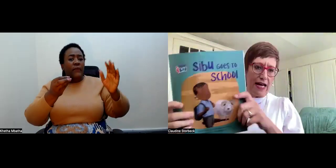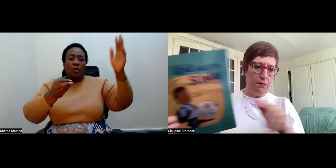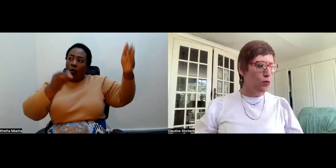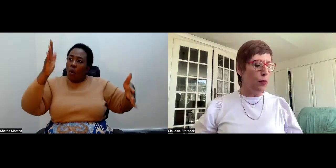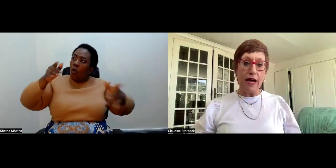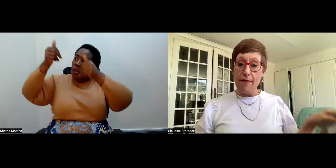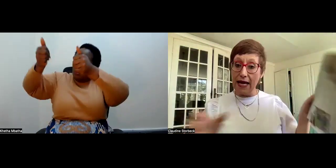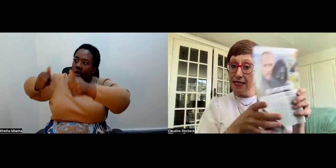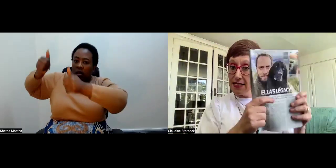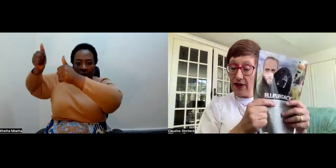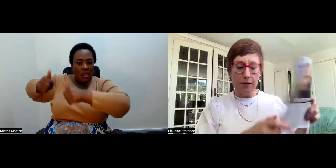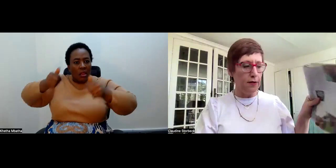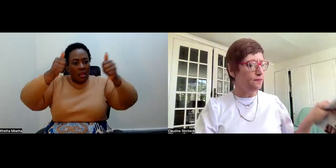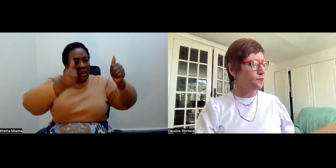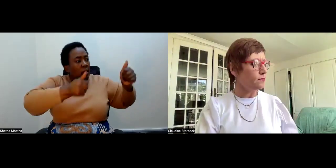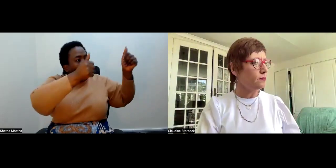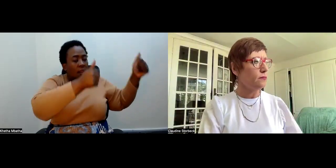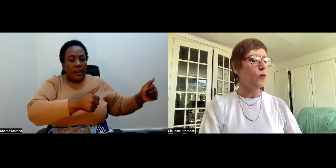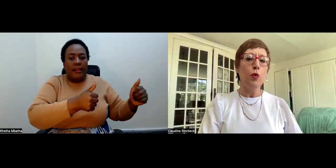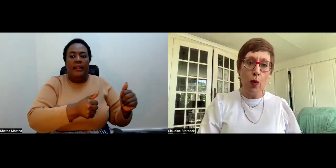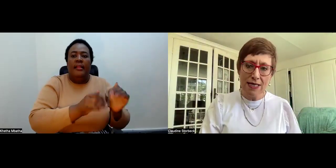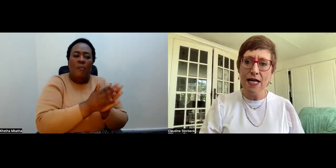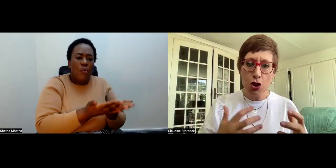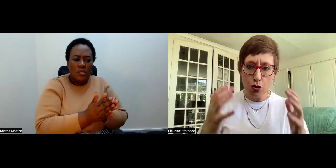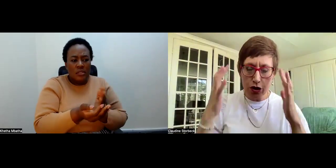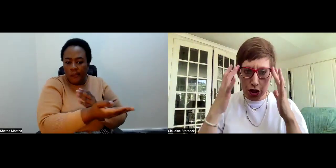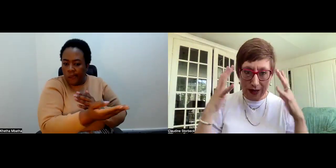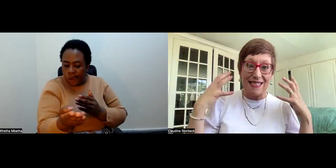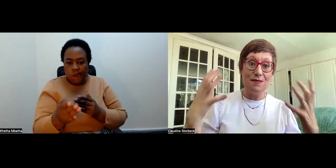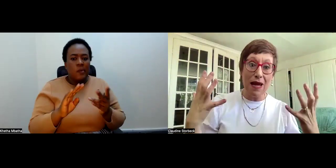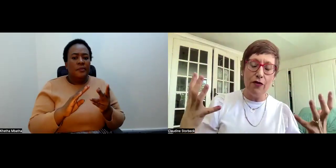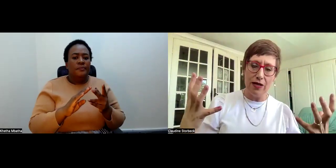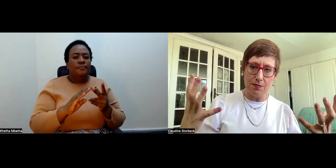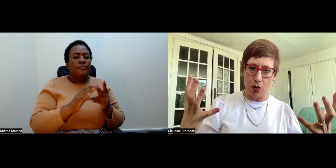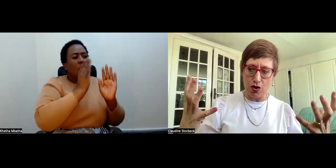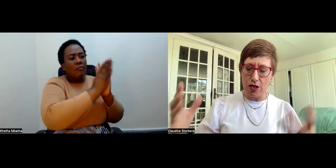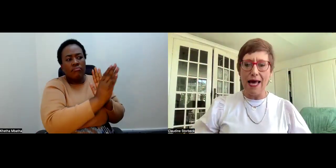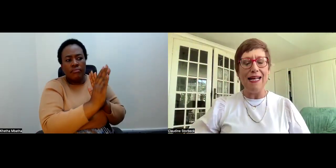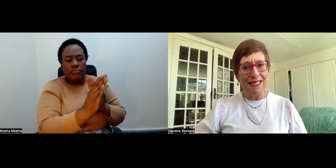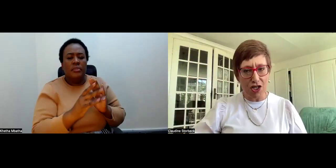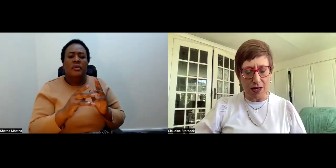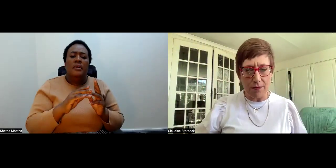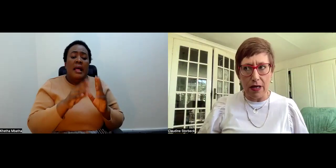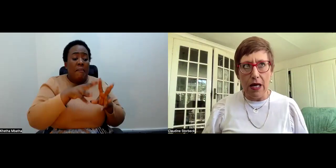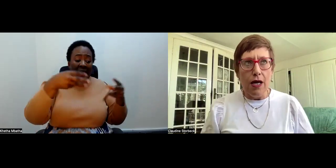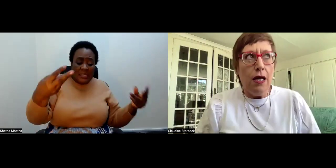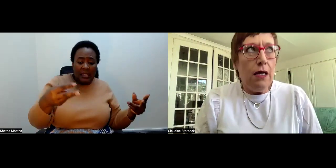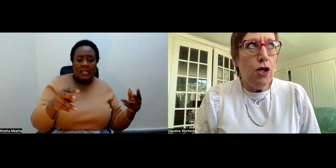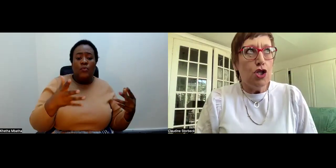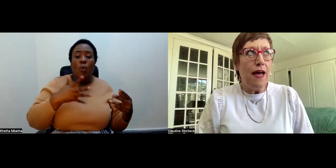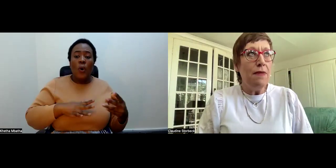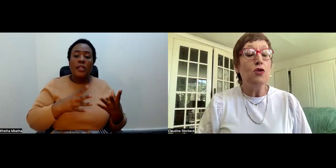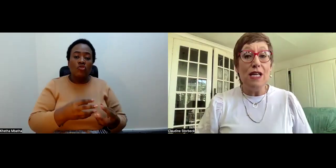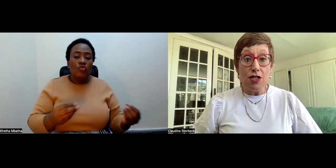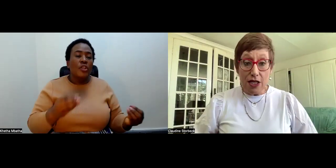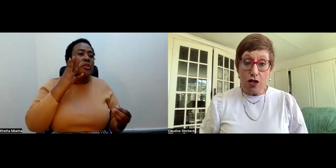books available. We want to have magazines available. We want our children to experience books and touch them.